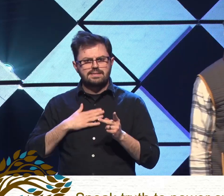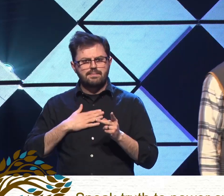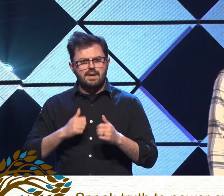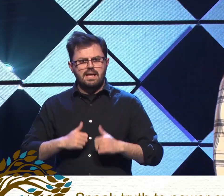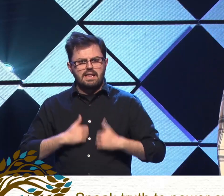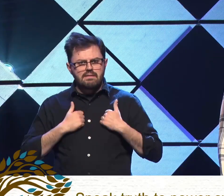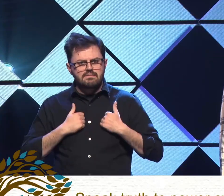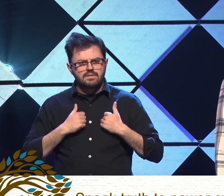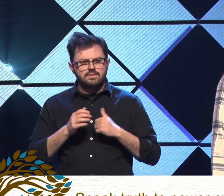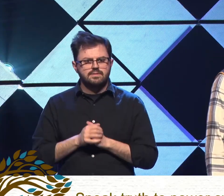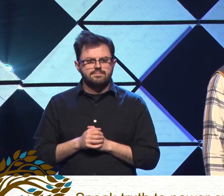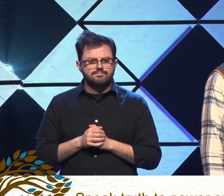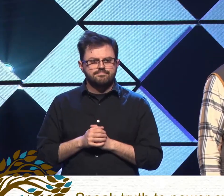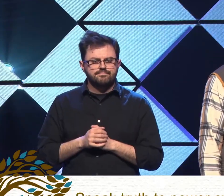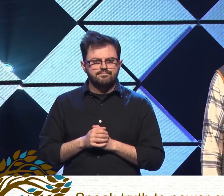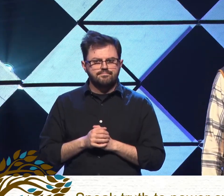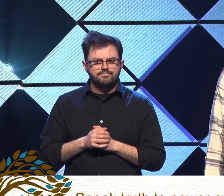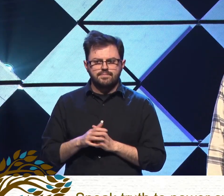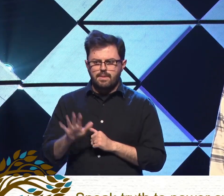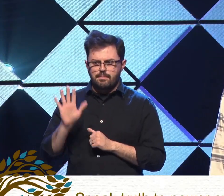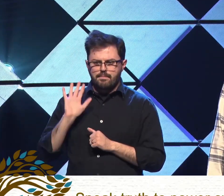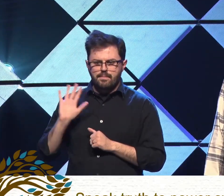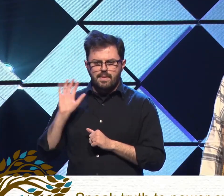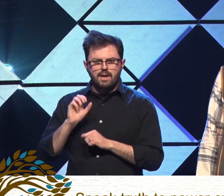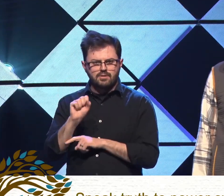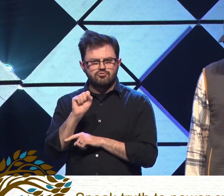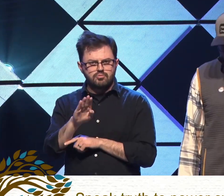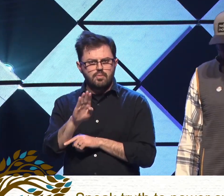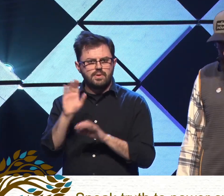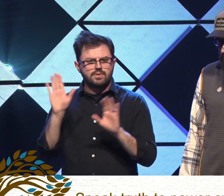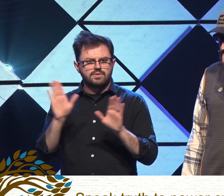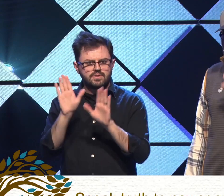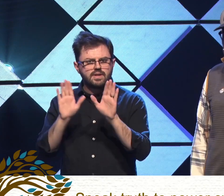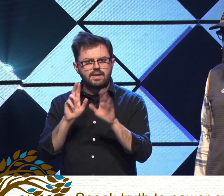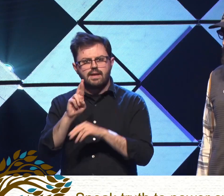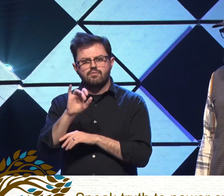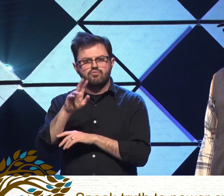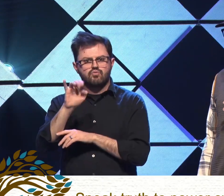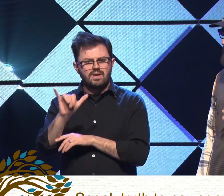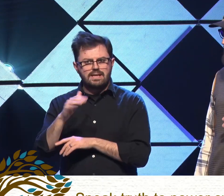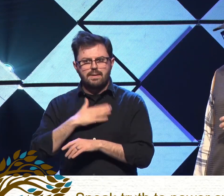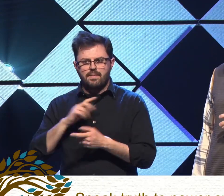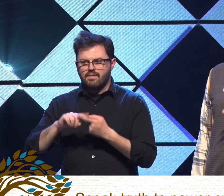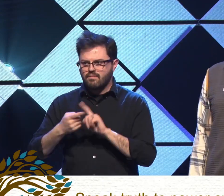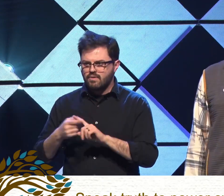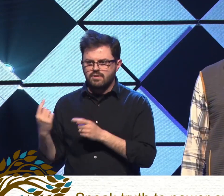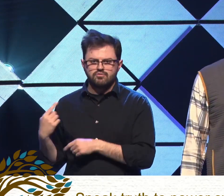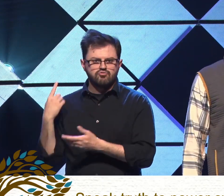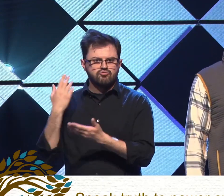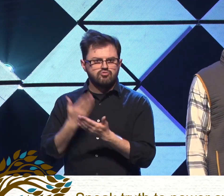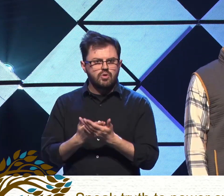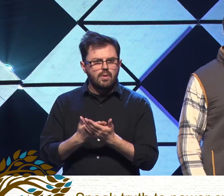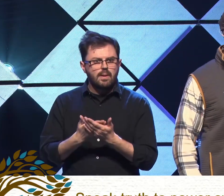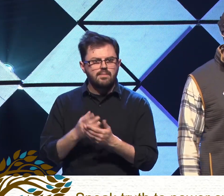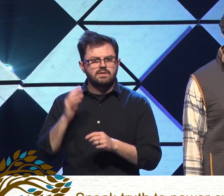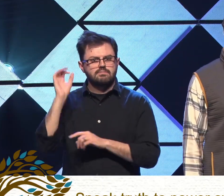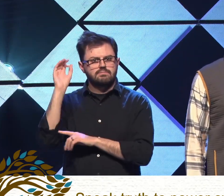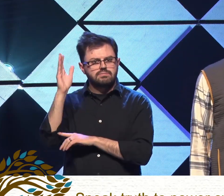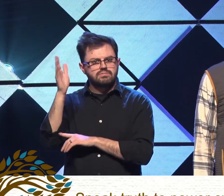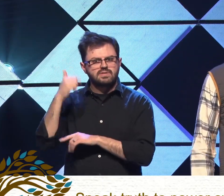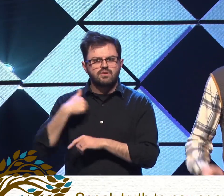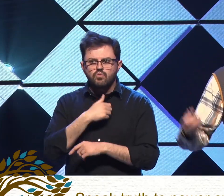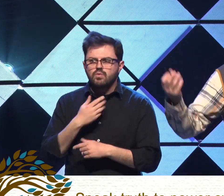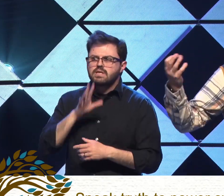my friend Ricky, he said in his prayer, he was like, we just speak against the demons. So he like went full on, you